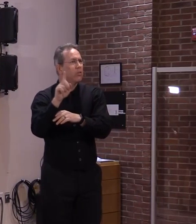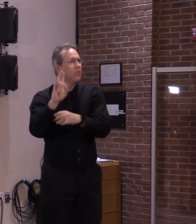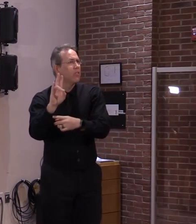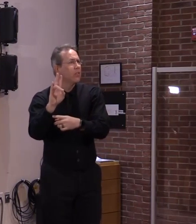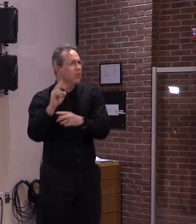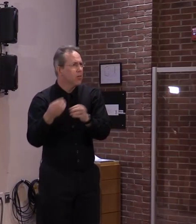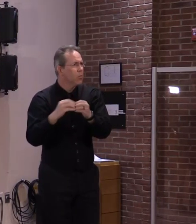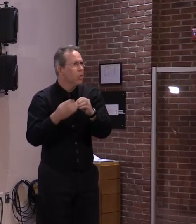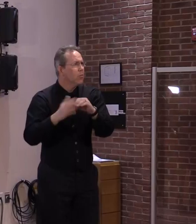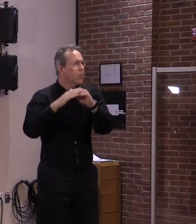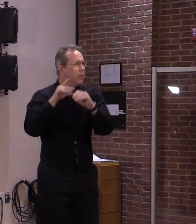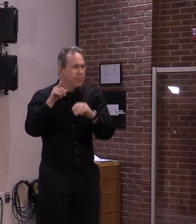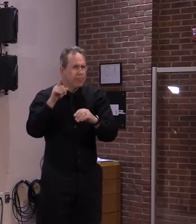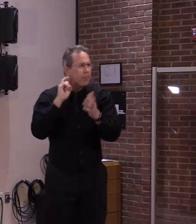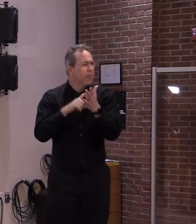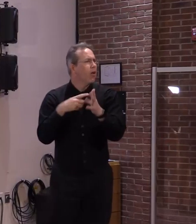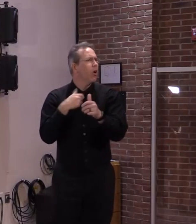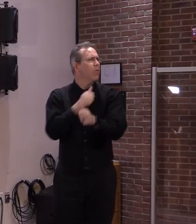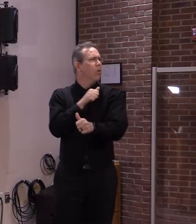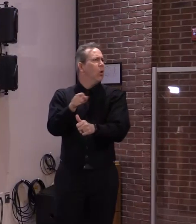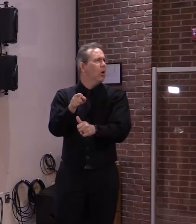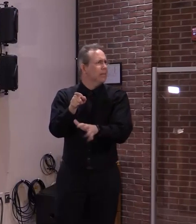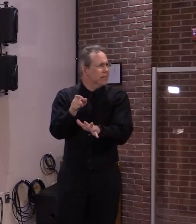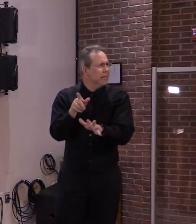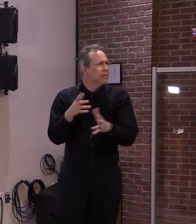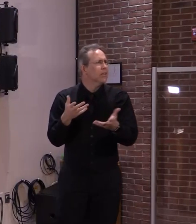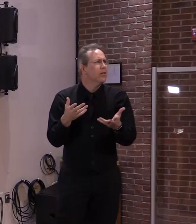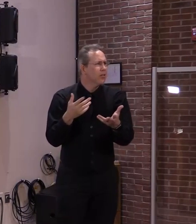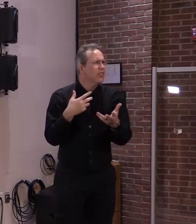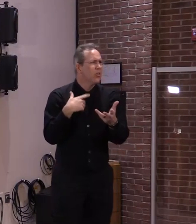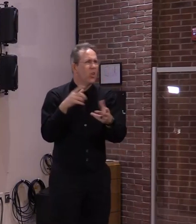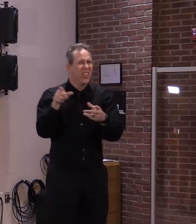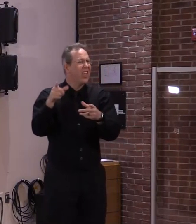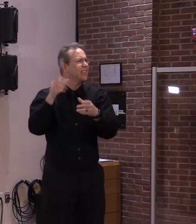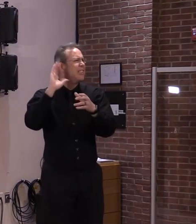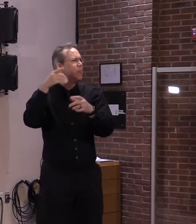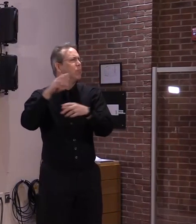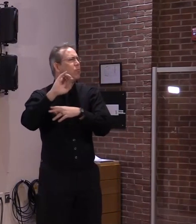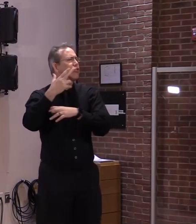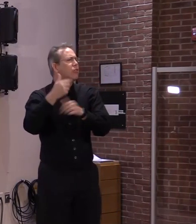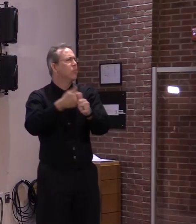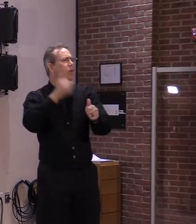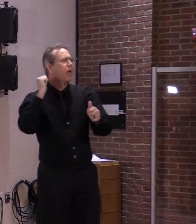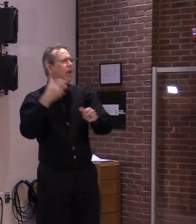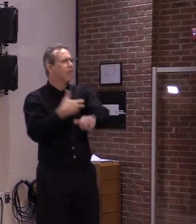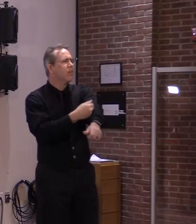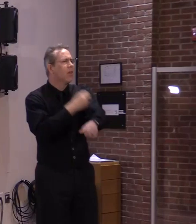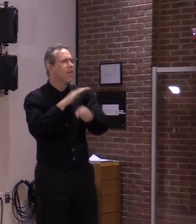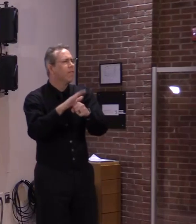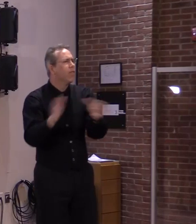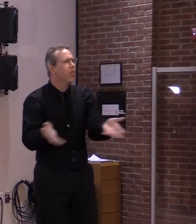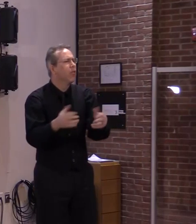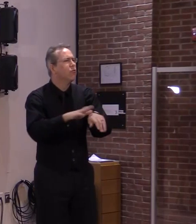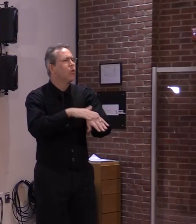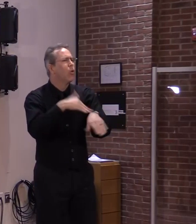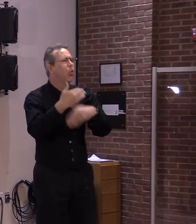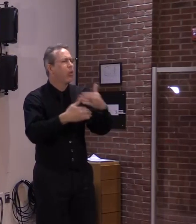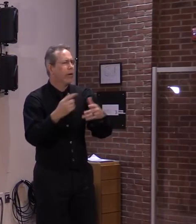with the slowest vaccine rollout. Not only were cases rising rapidly in Michigan, but so too were